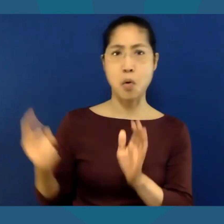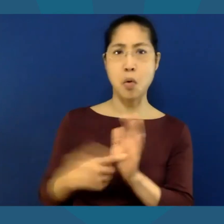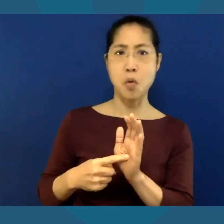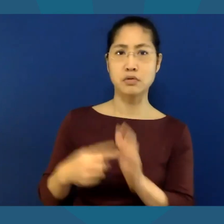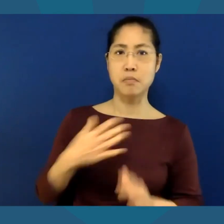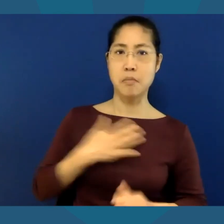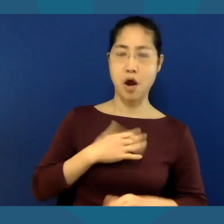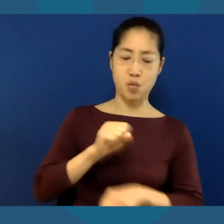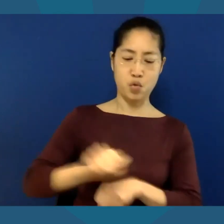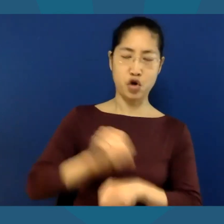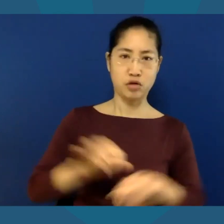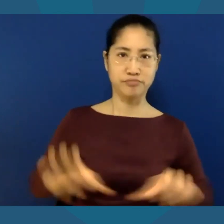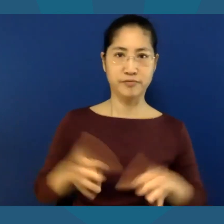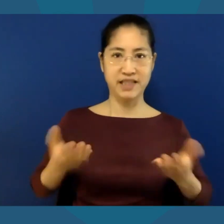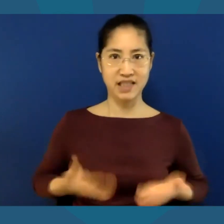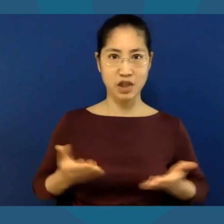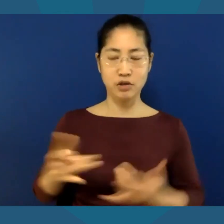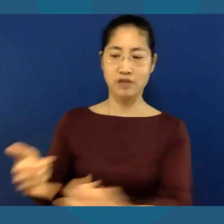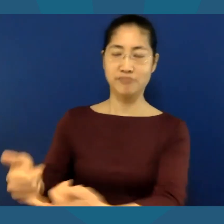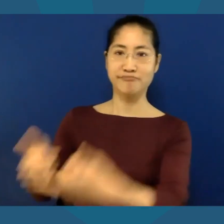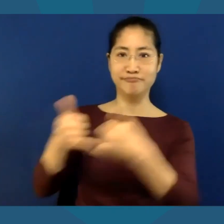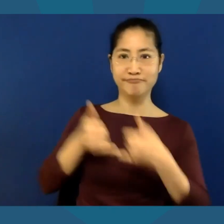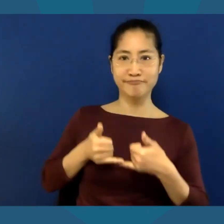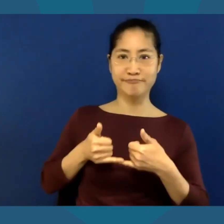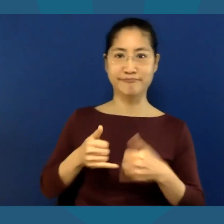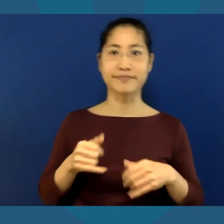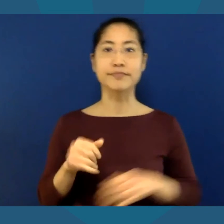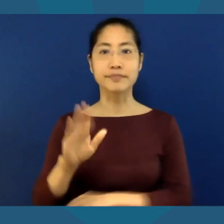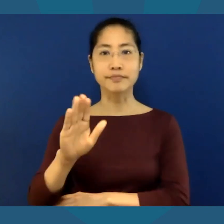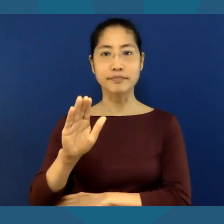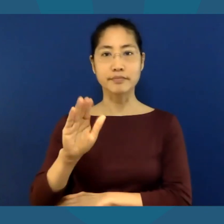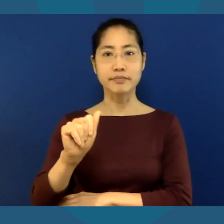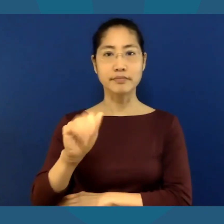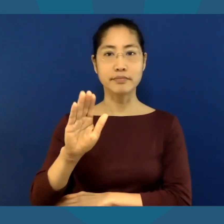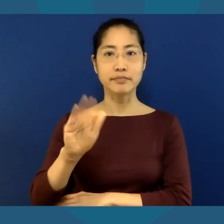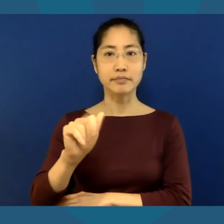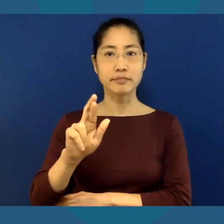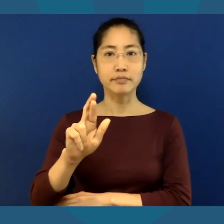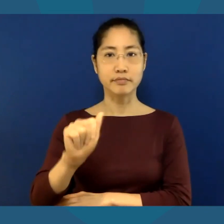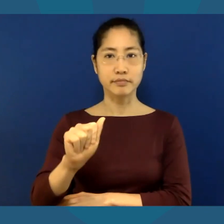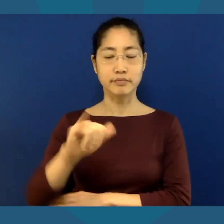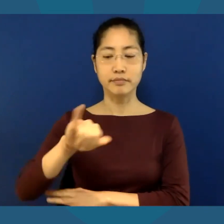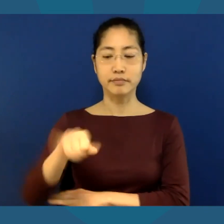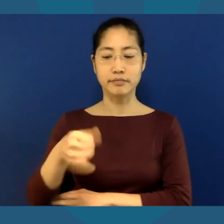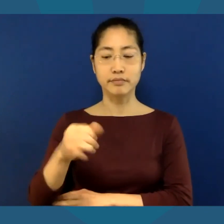his work in Arizona from the People for the American Way.